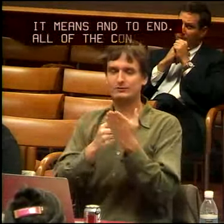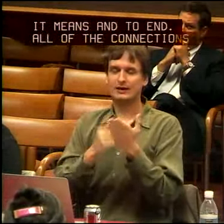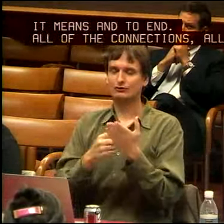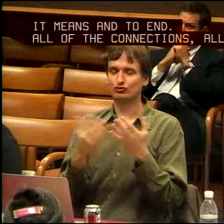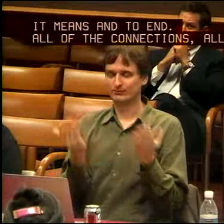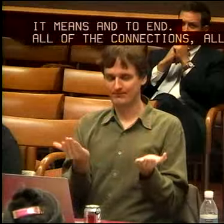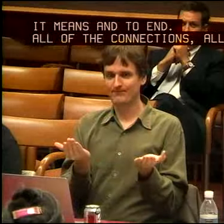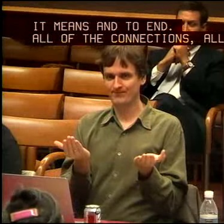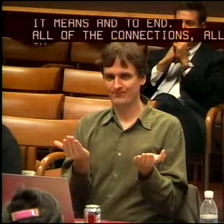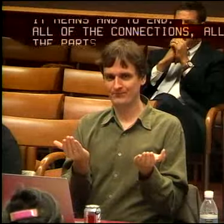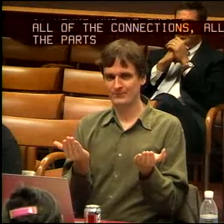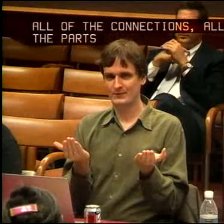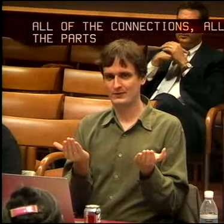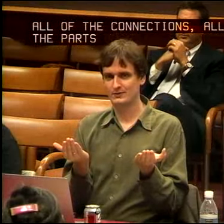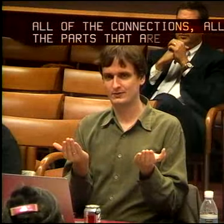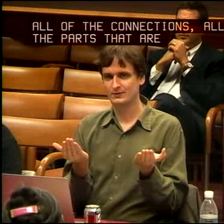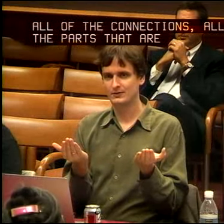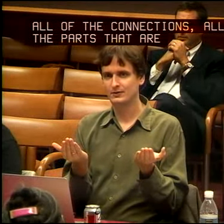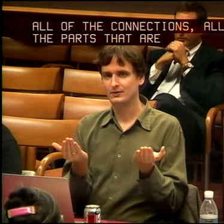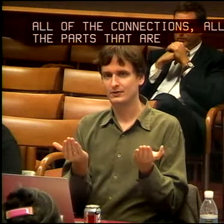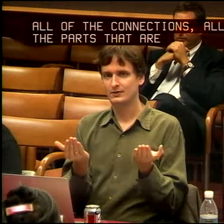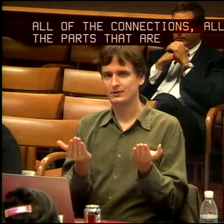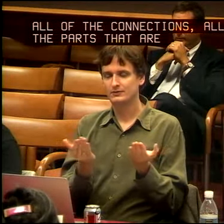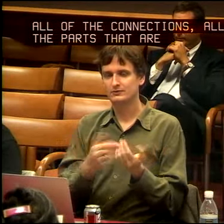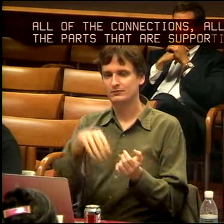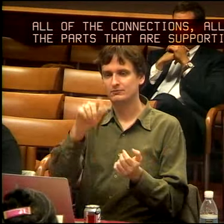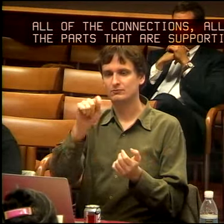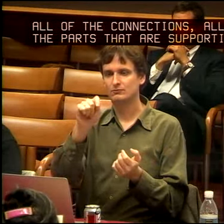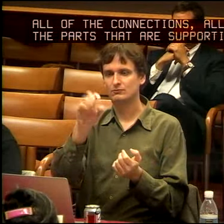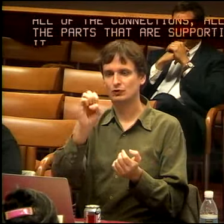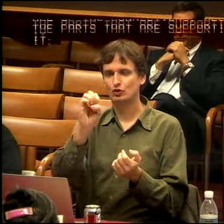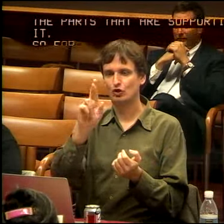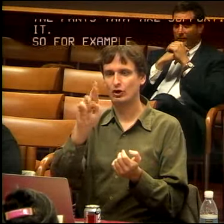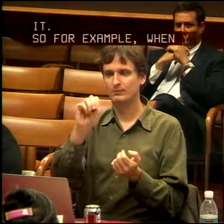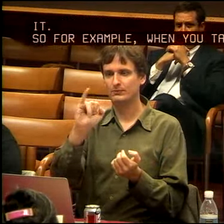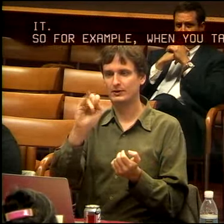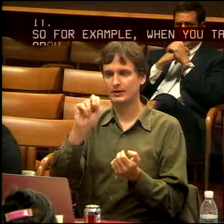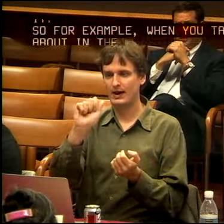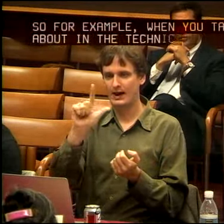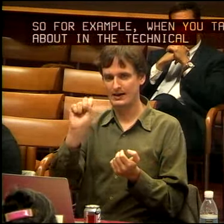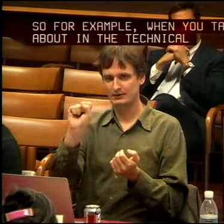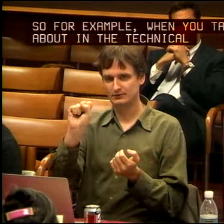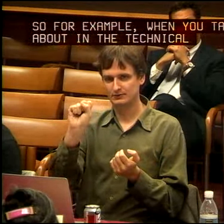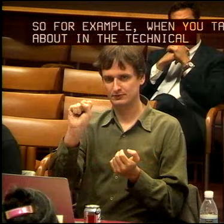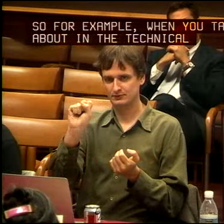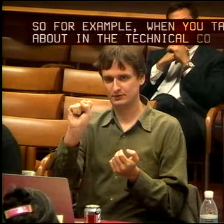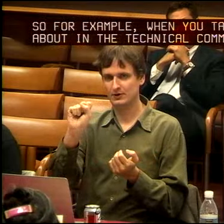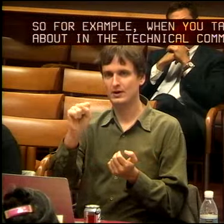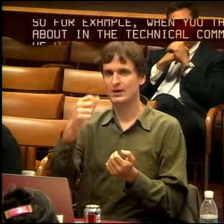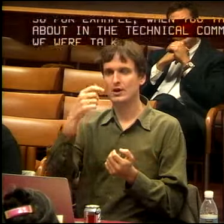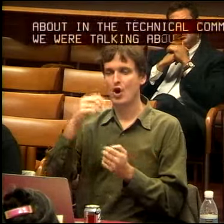about, in the technical committee, we were talking about an issue of terminals.